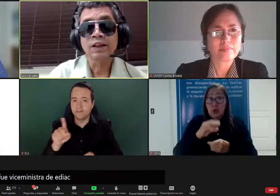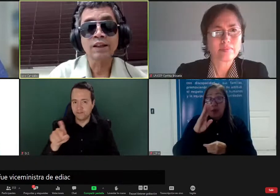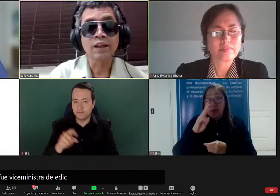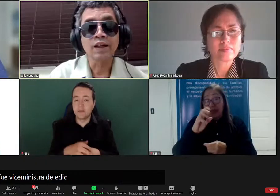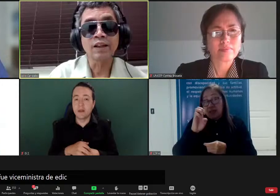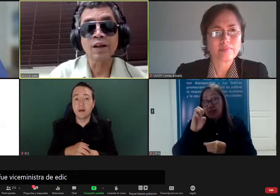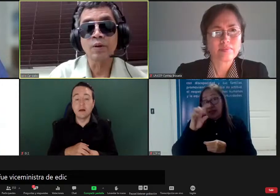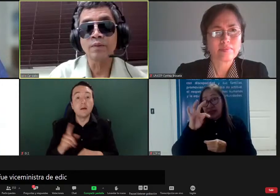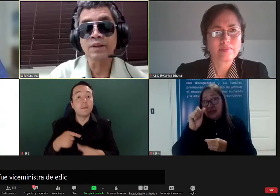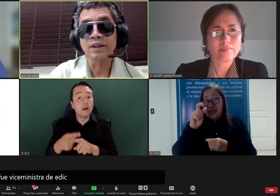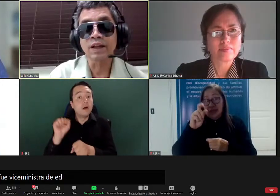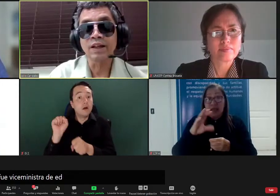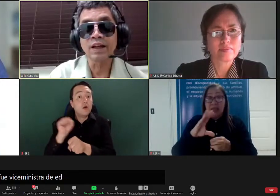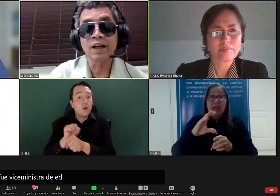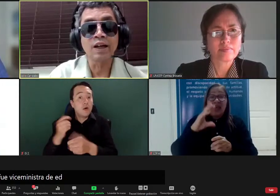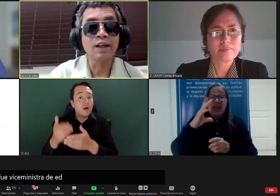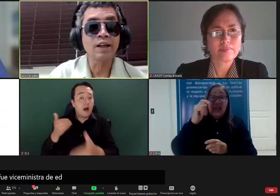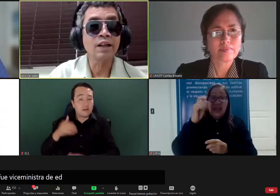as